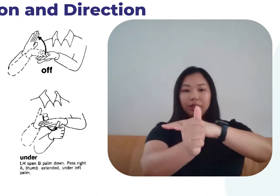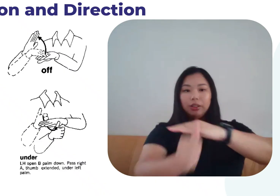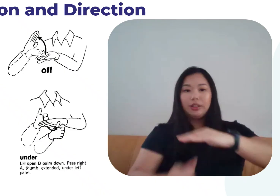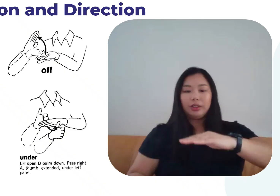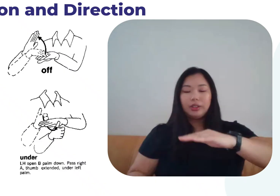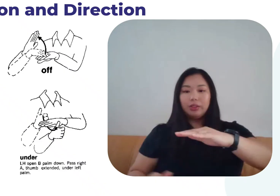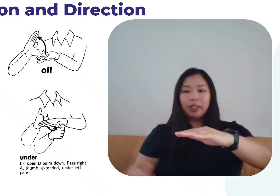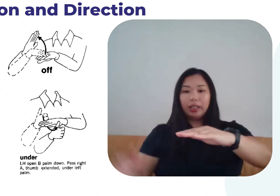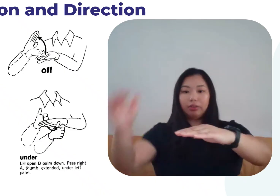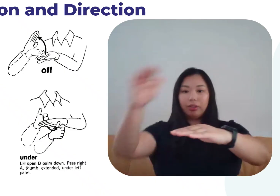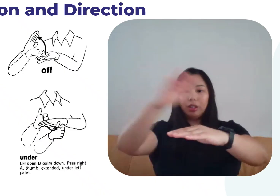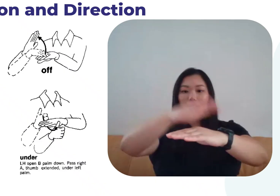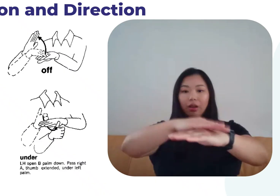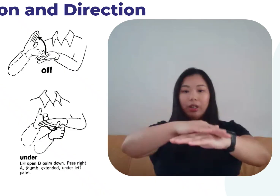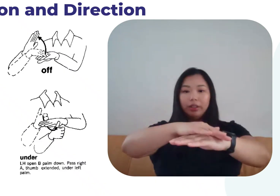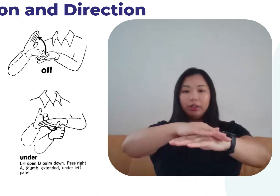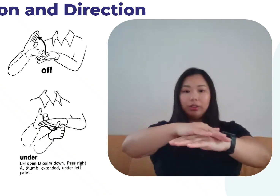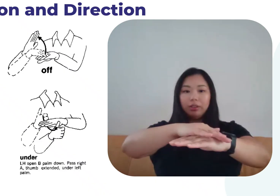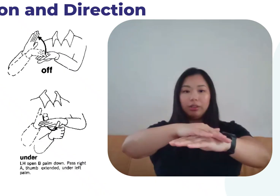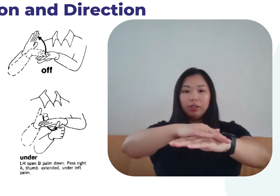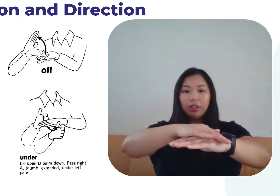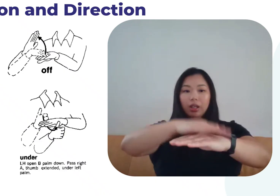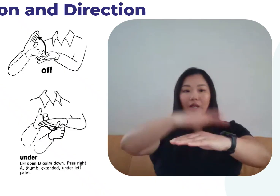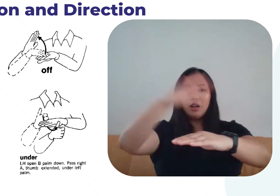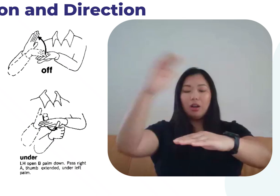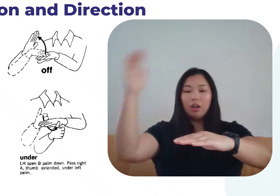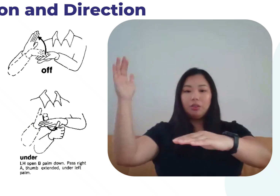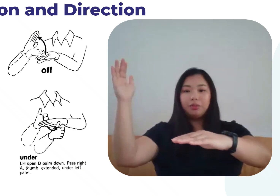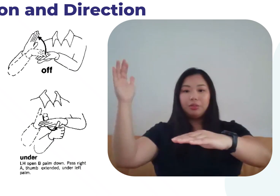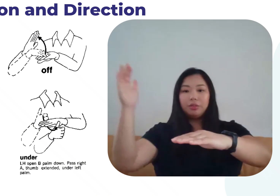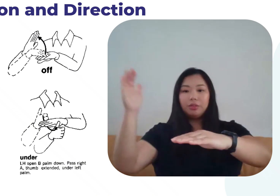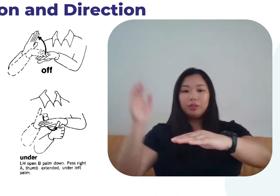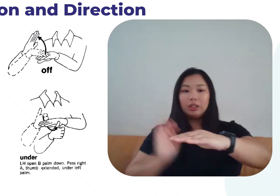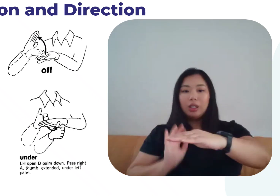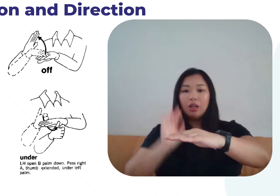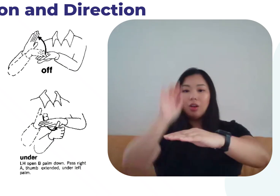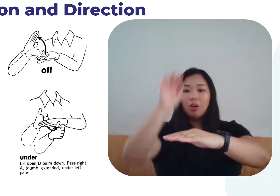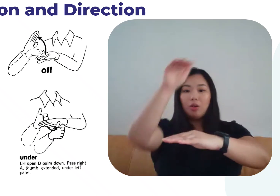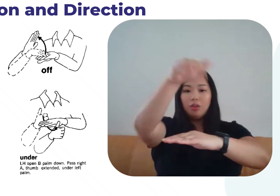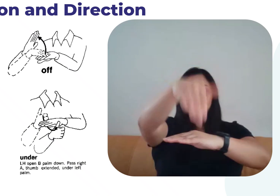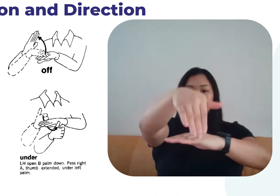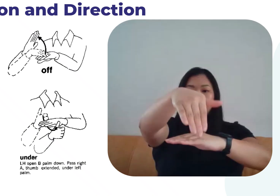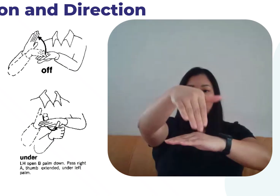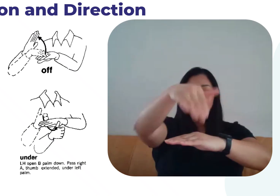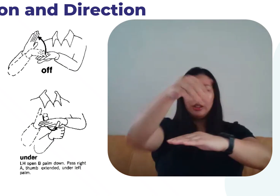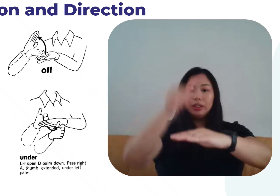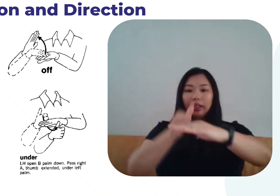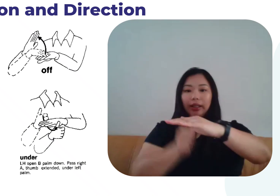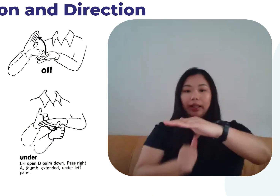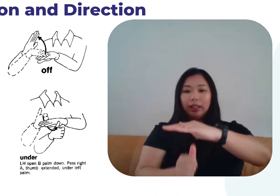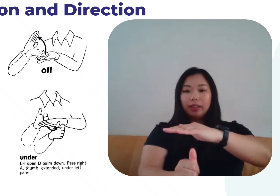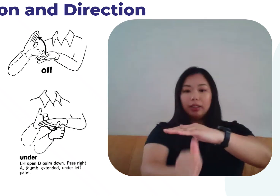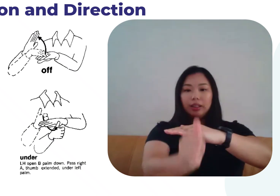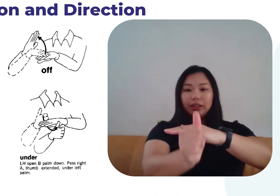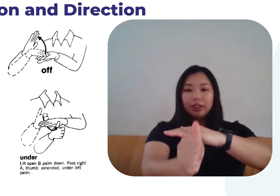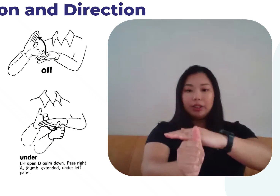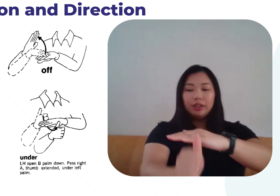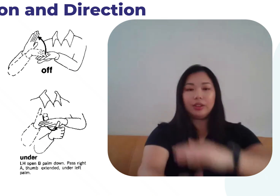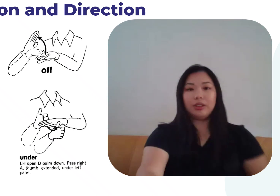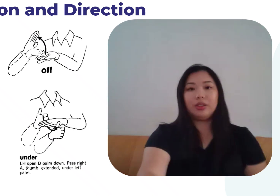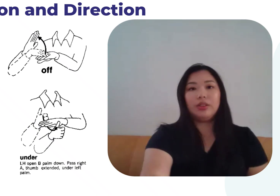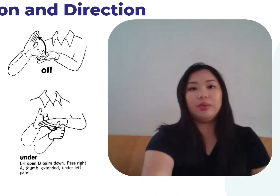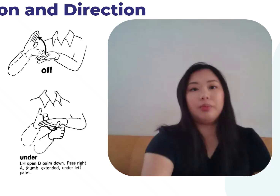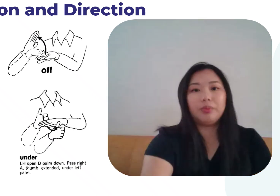under. So we have on, off, over, and